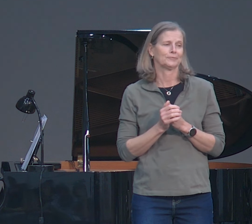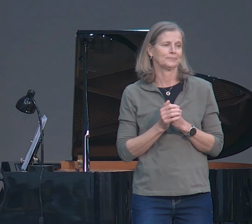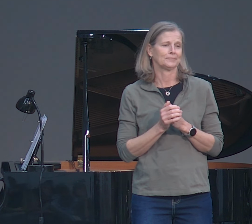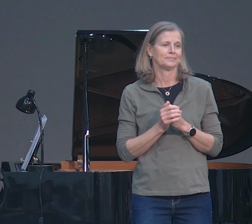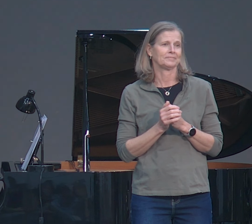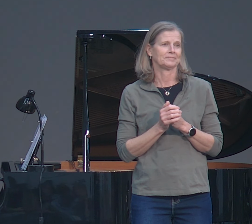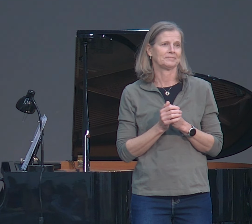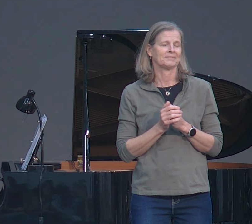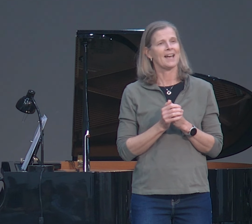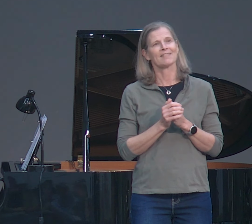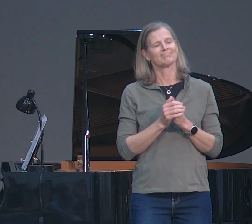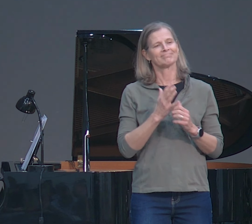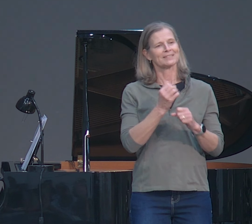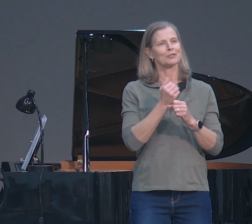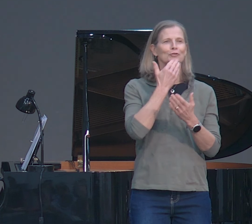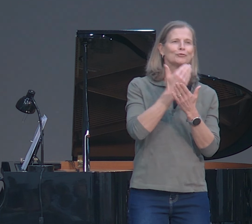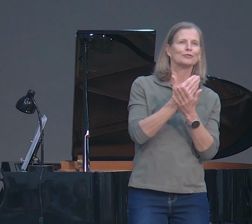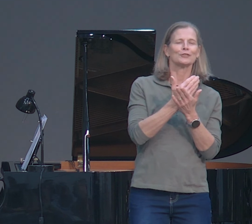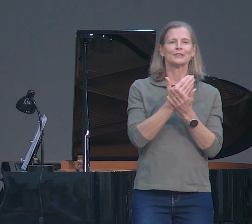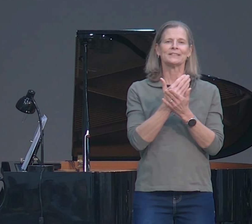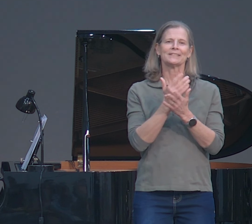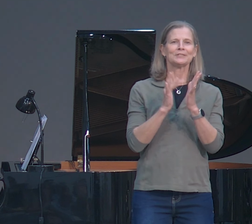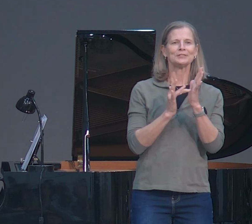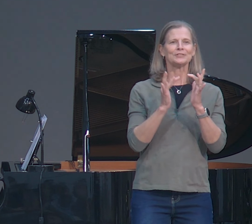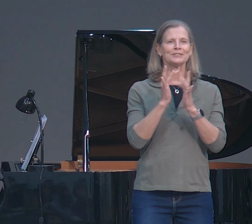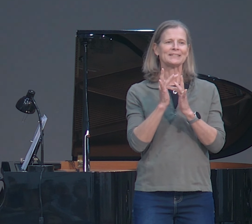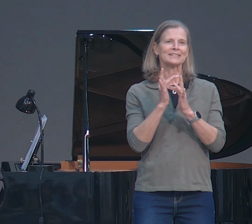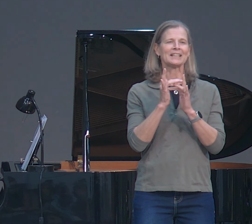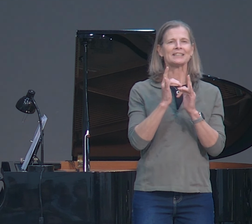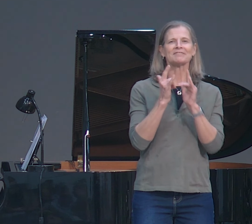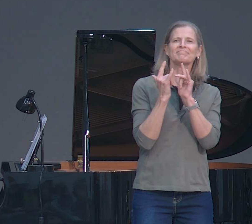get a nice Jesus-y message,